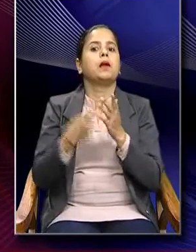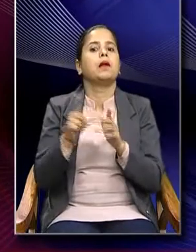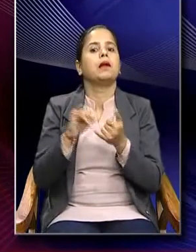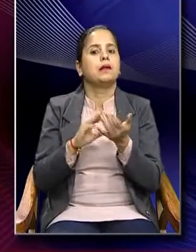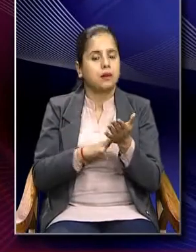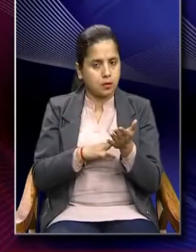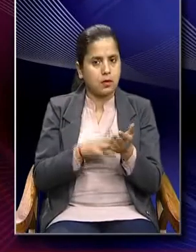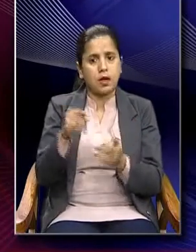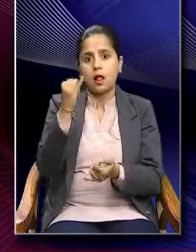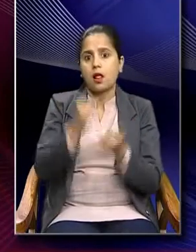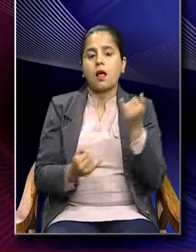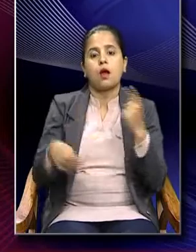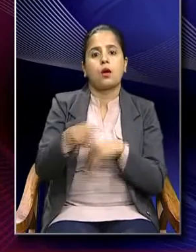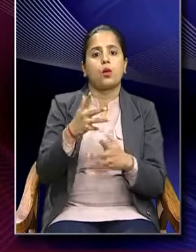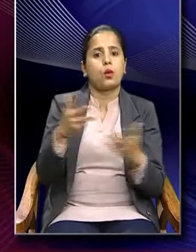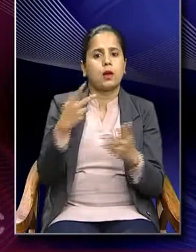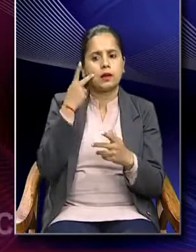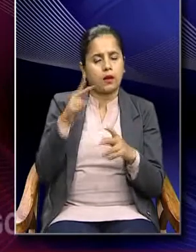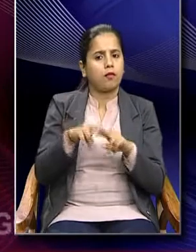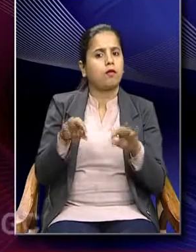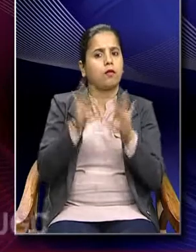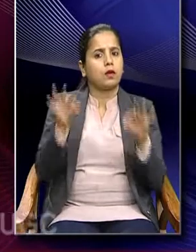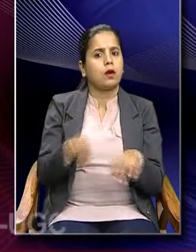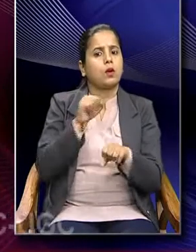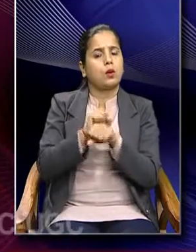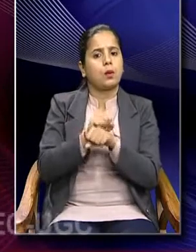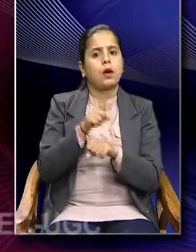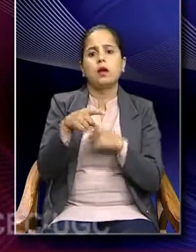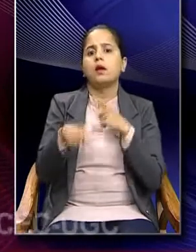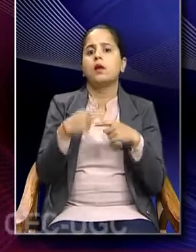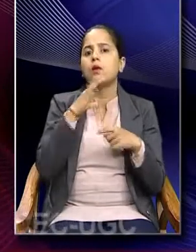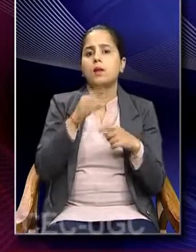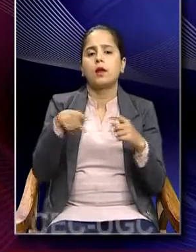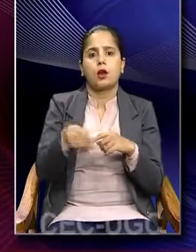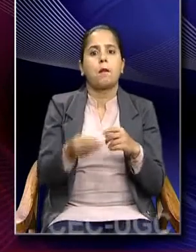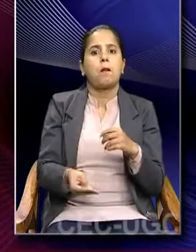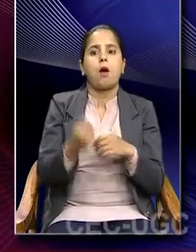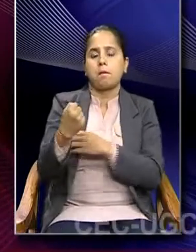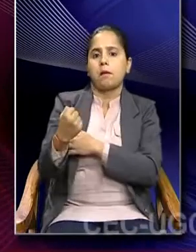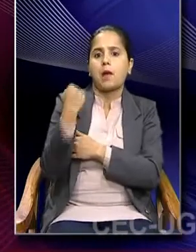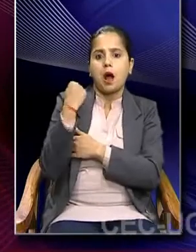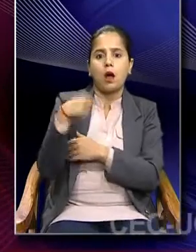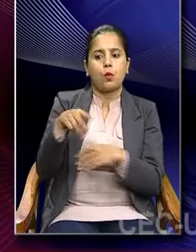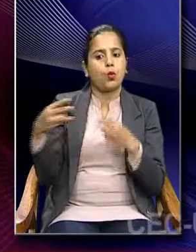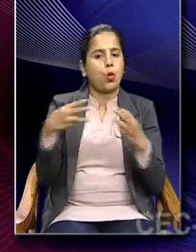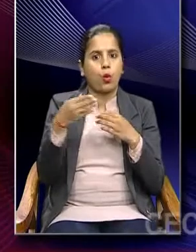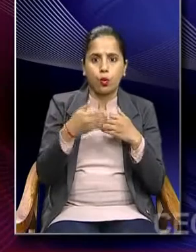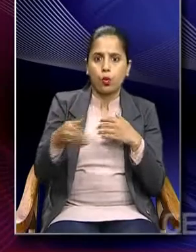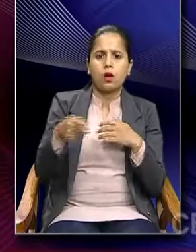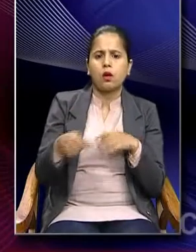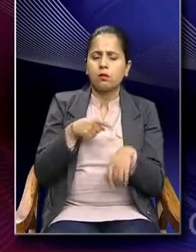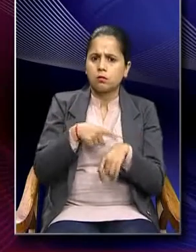of imperialism in the Leninist framework comes about as the dominant powers go to war over a